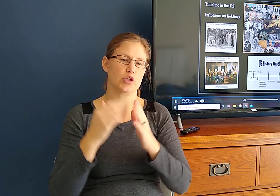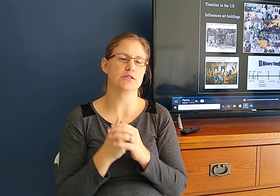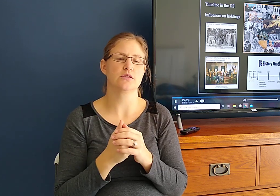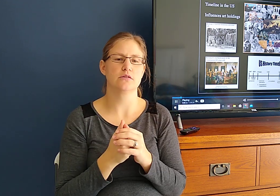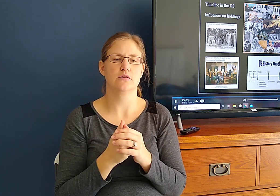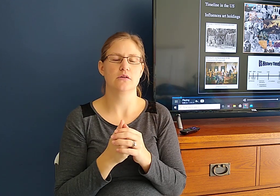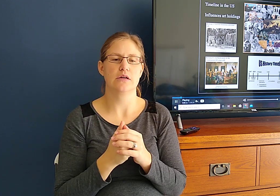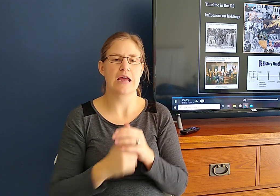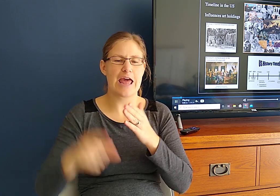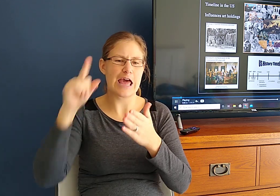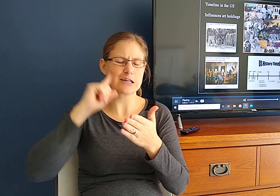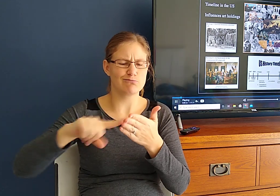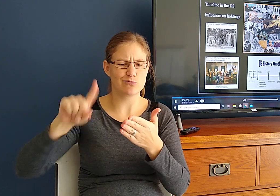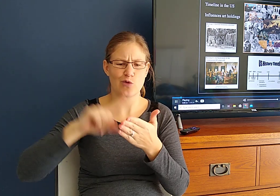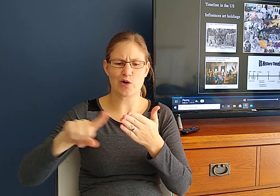explorers of uncharted territories.